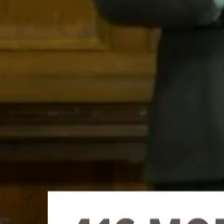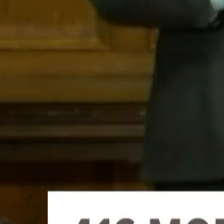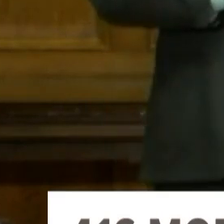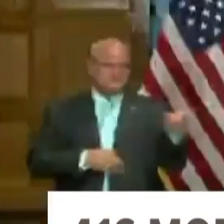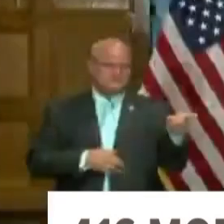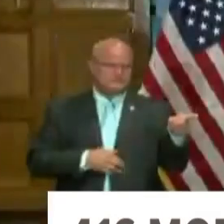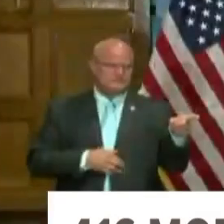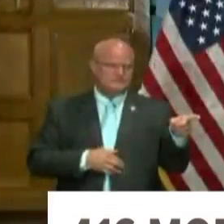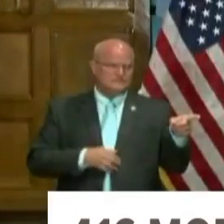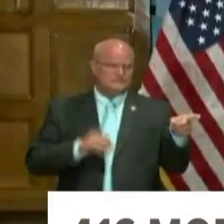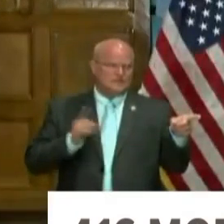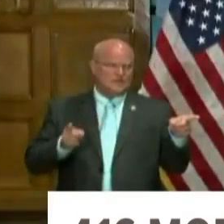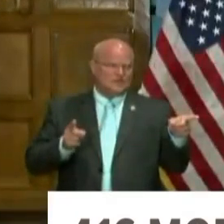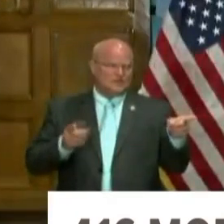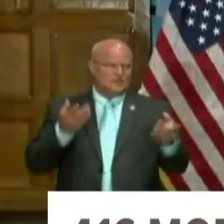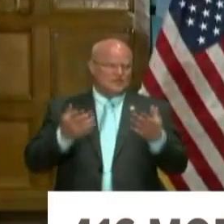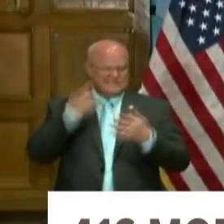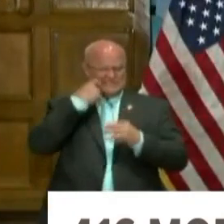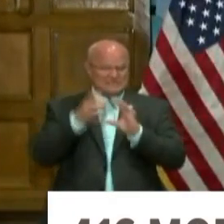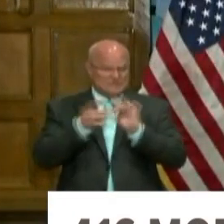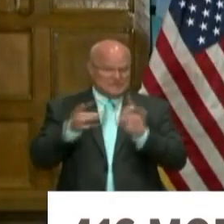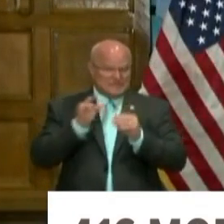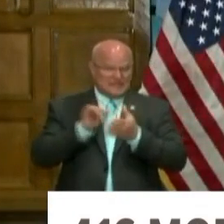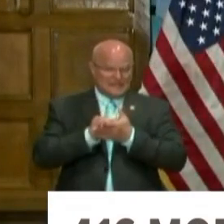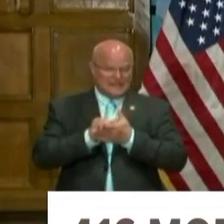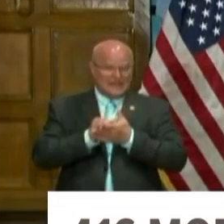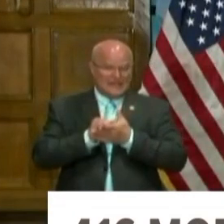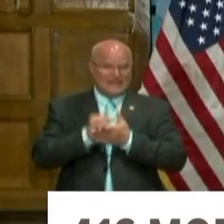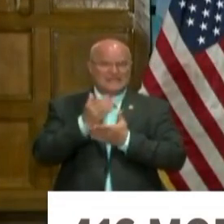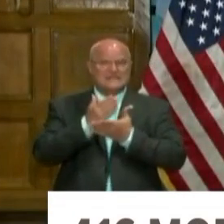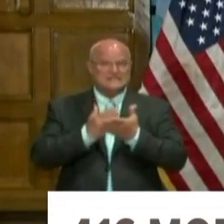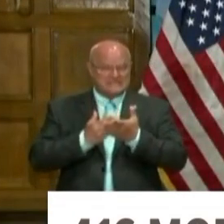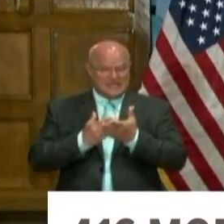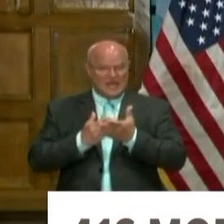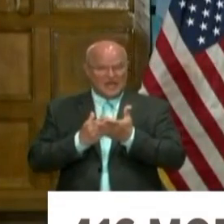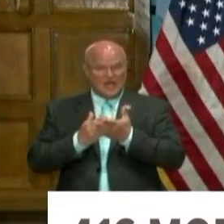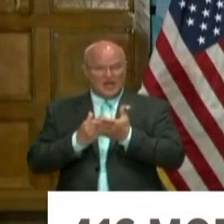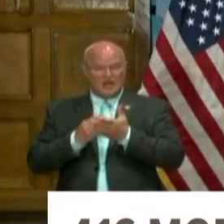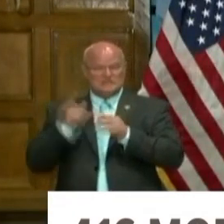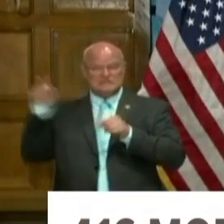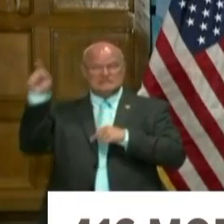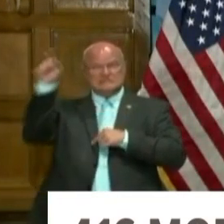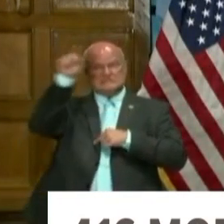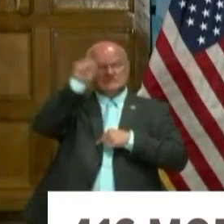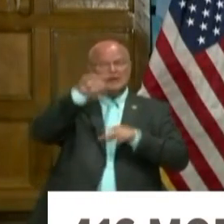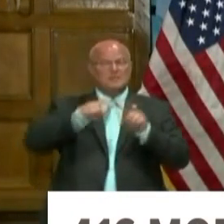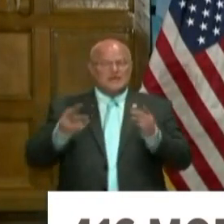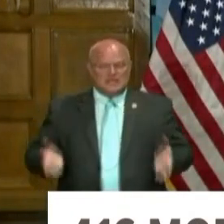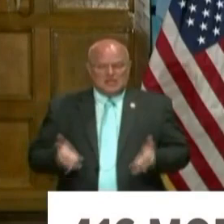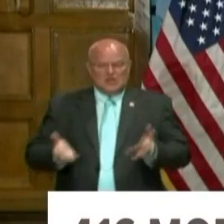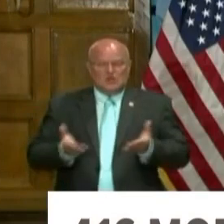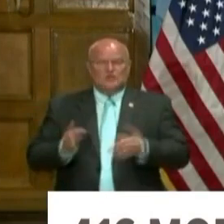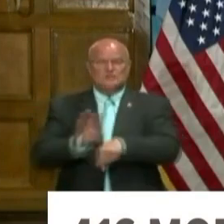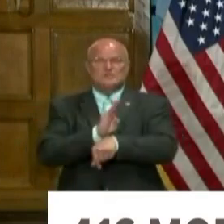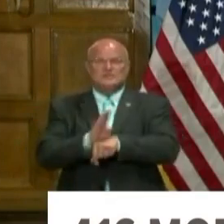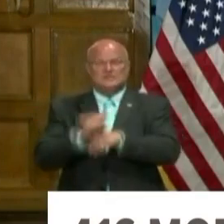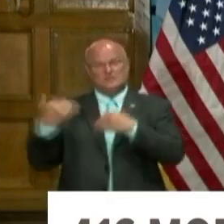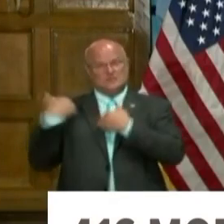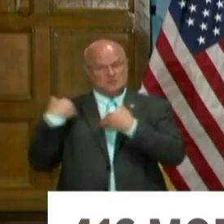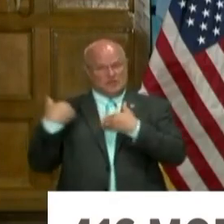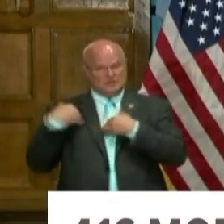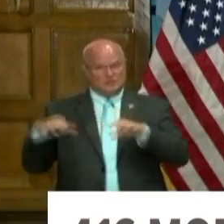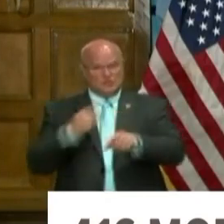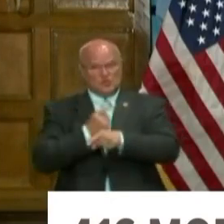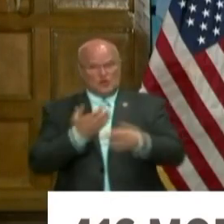You just made mention of it that there's some outliers, but you're really encouraging businesses to do the right thing, to be